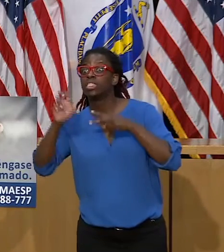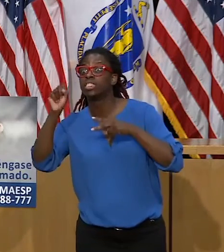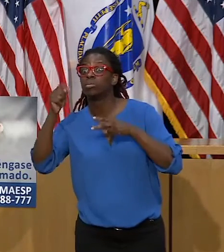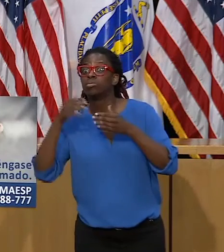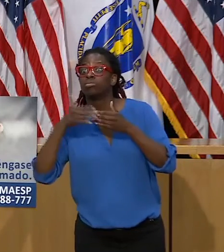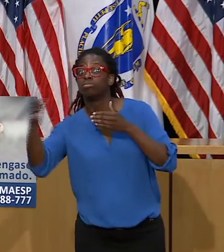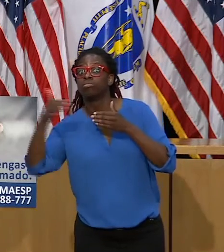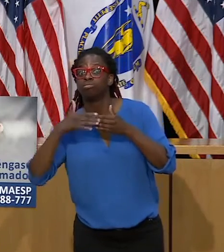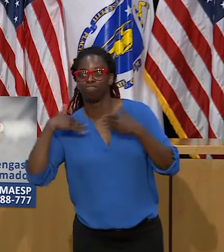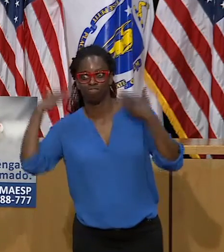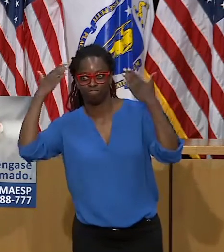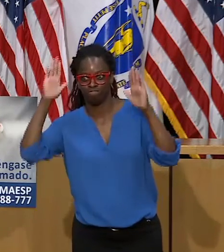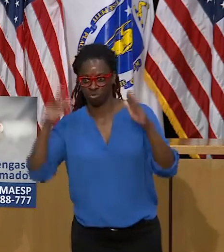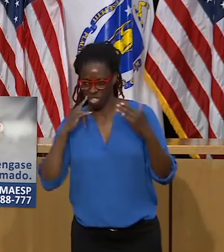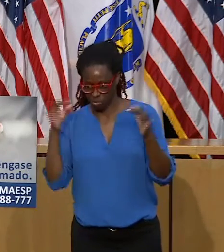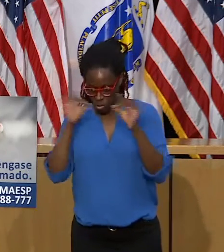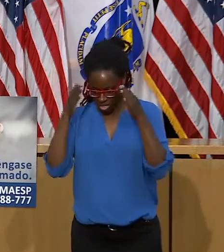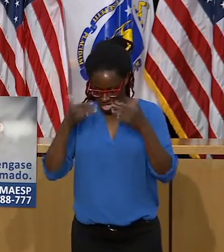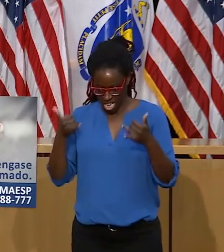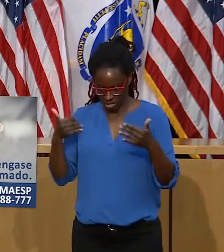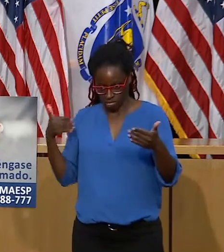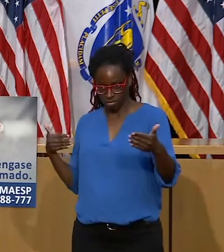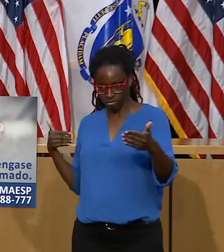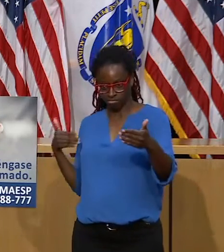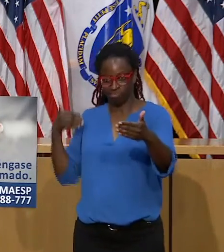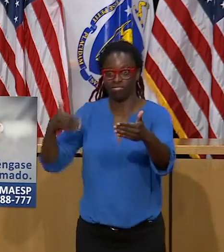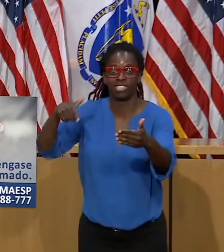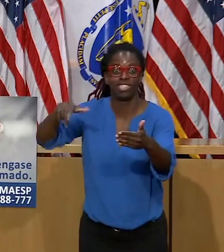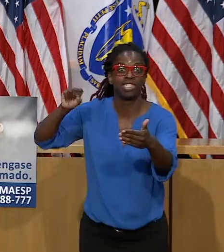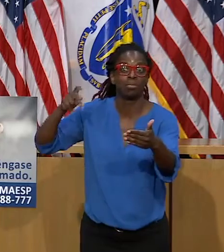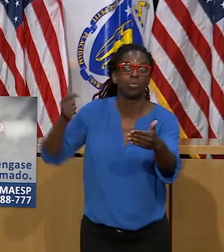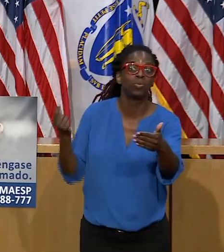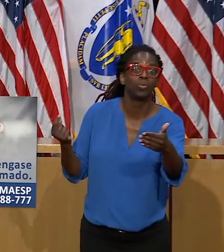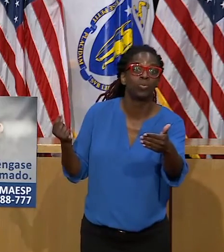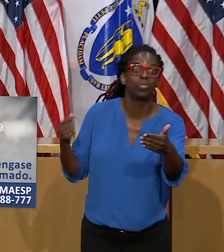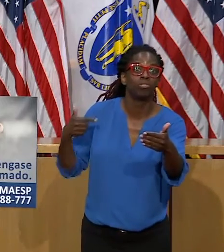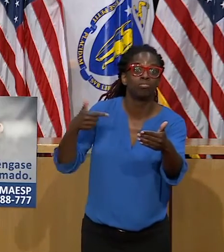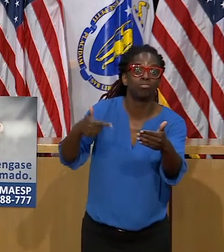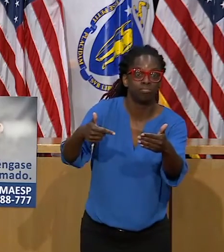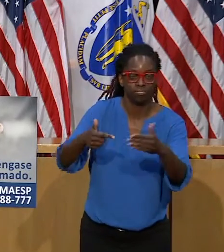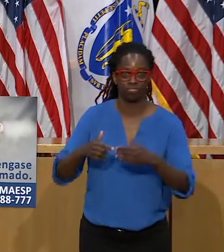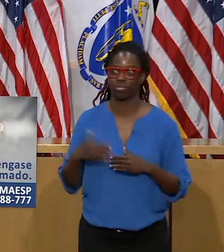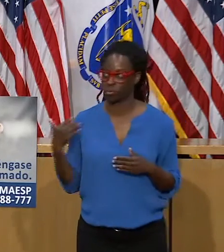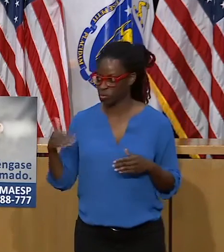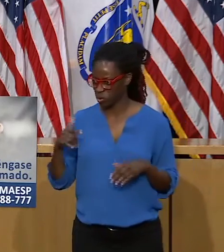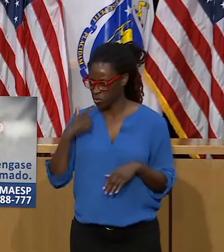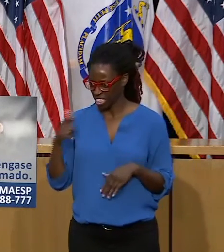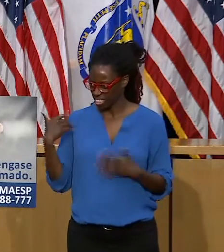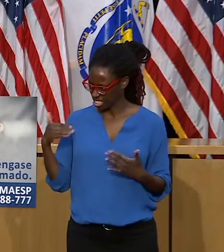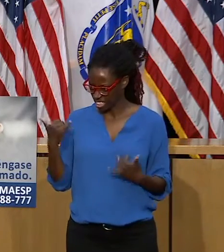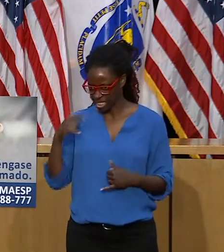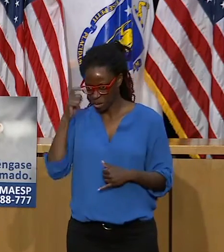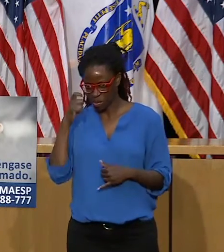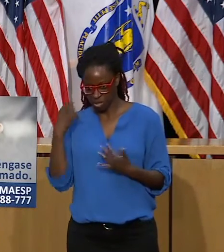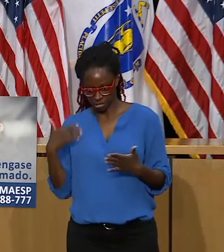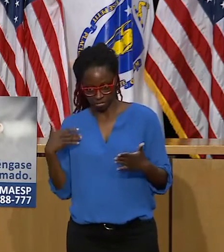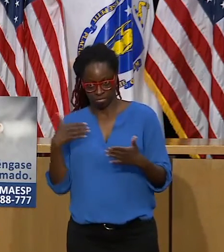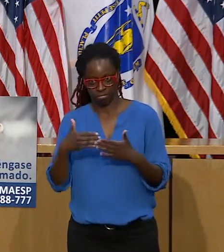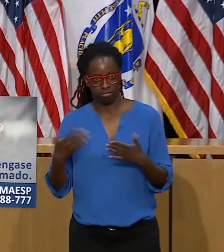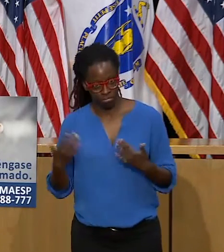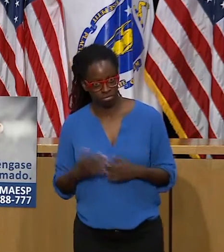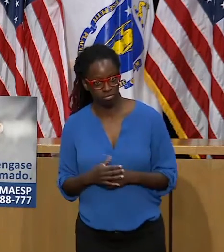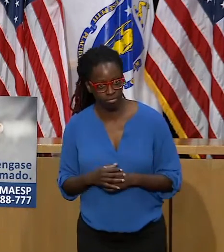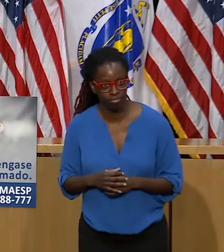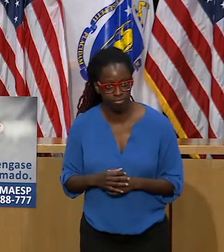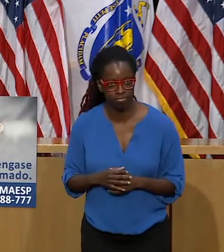guidance assumes that health data continues to stabilize and the requirements are still subject to revision. But